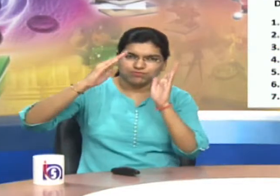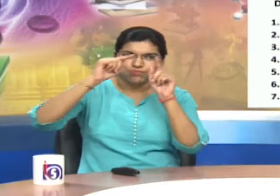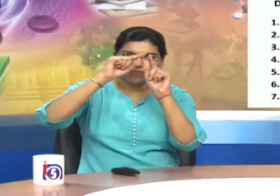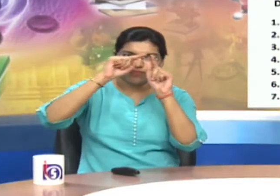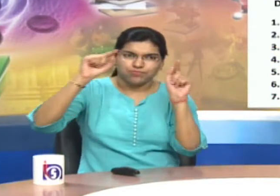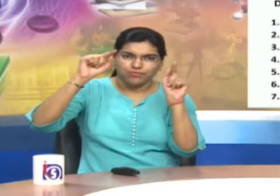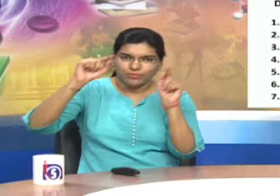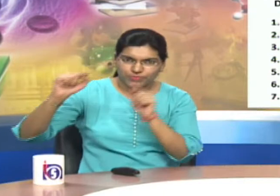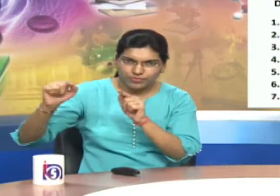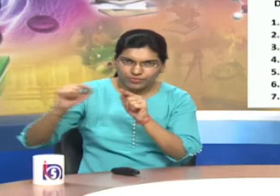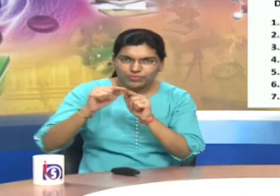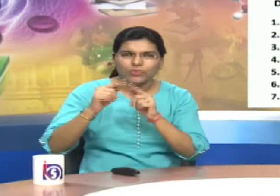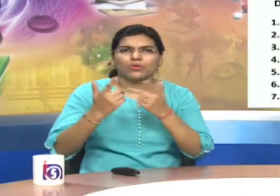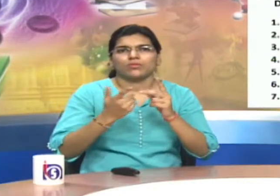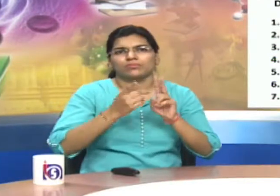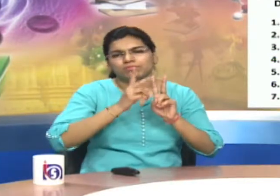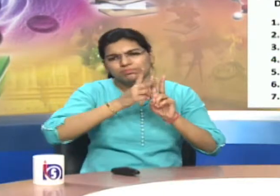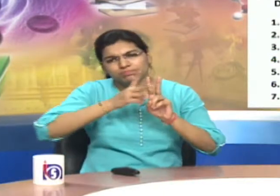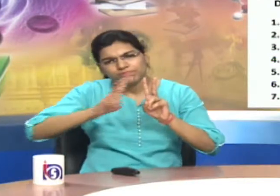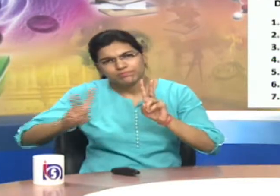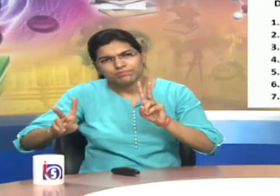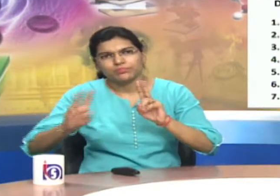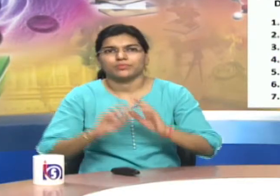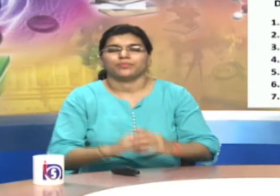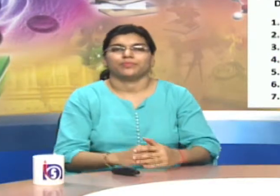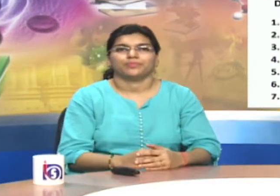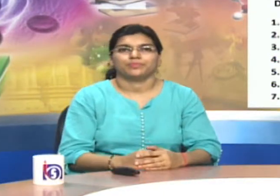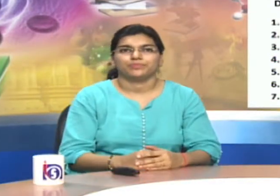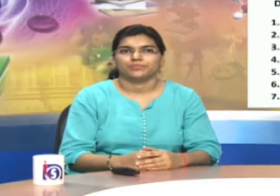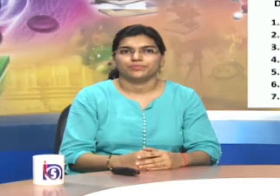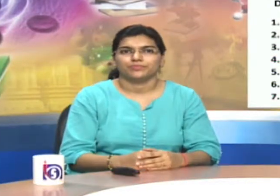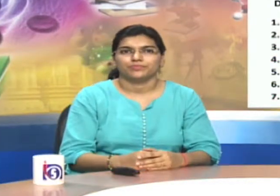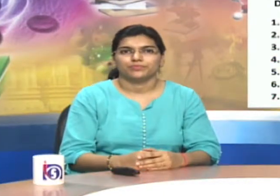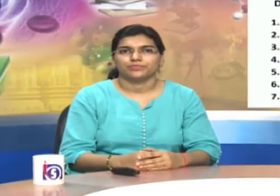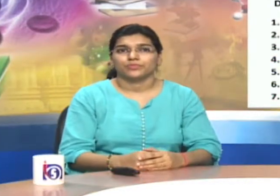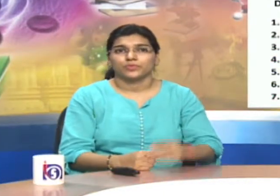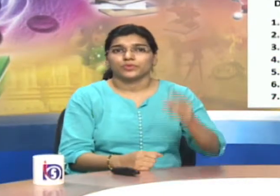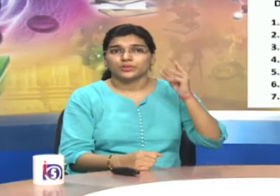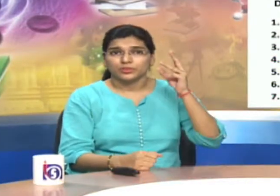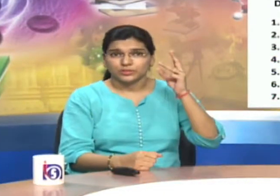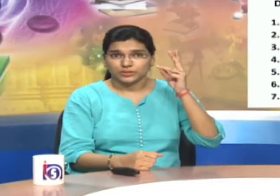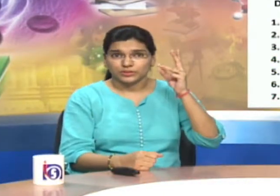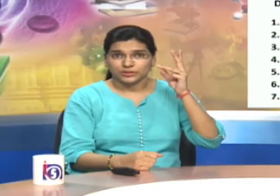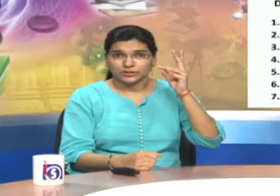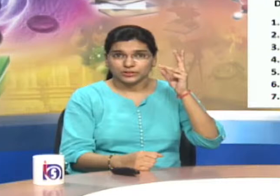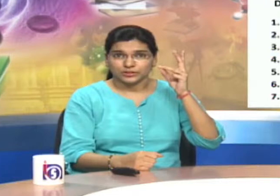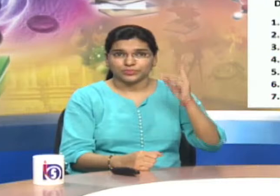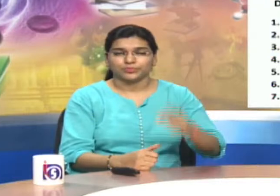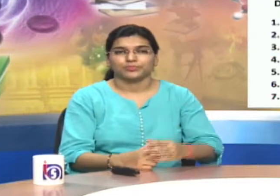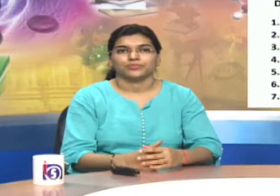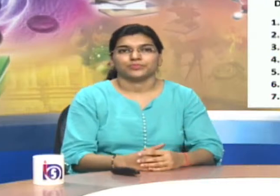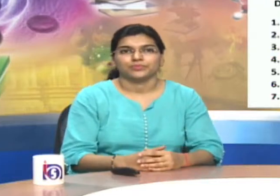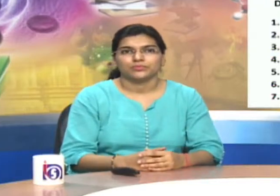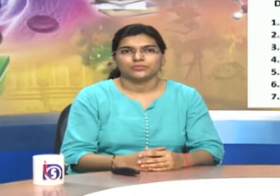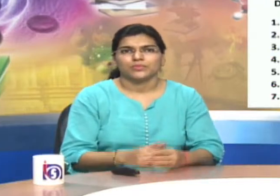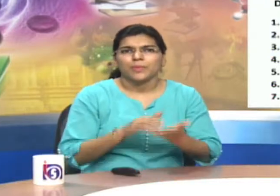Rectangles are also of different kinds. You can see on the screen among that